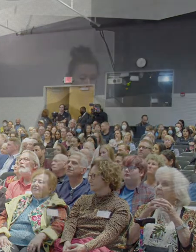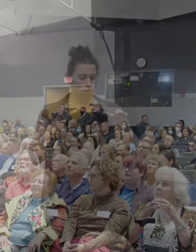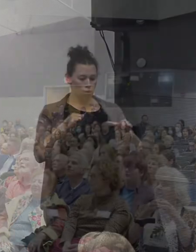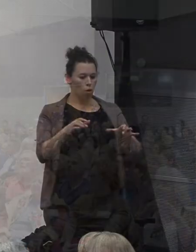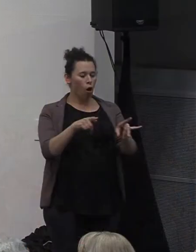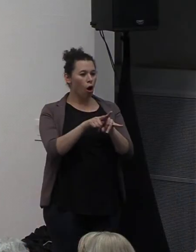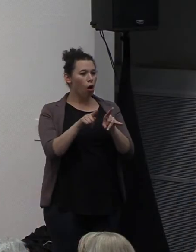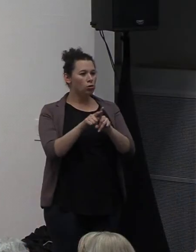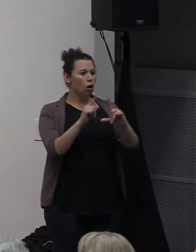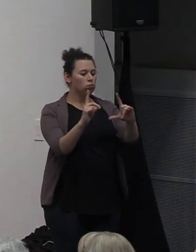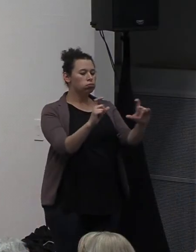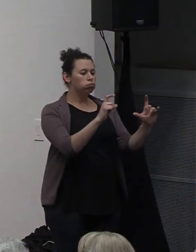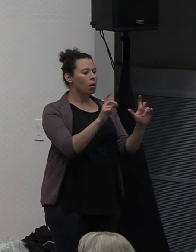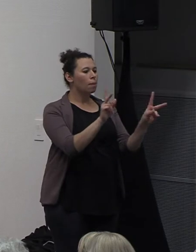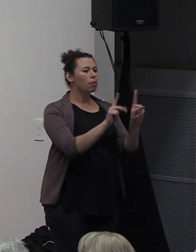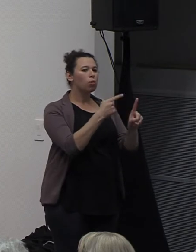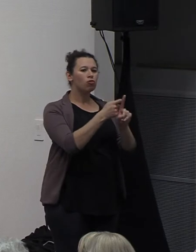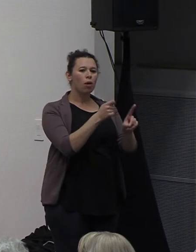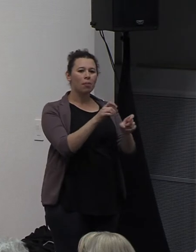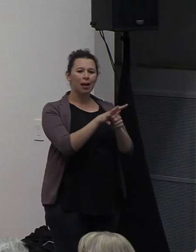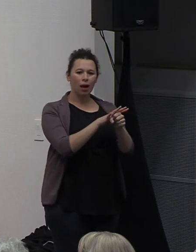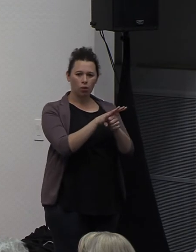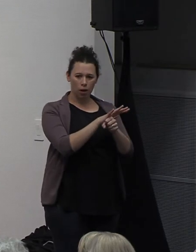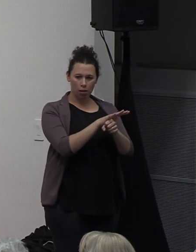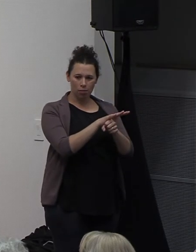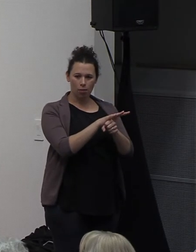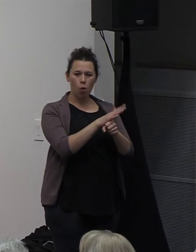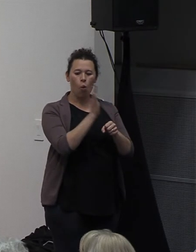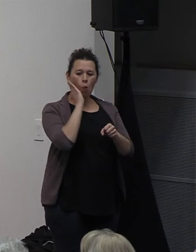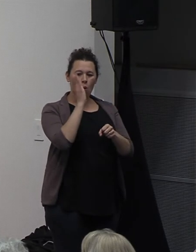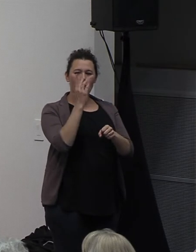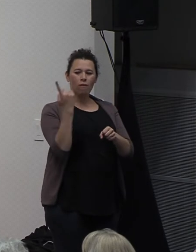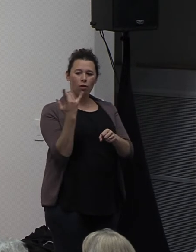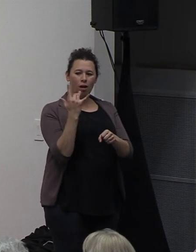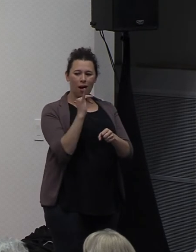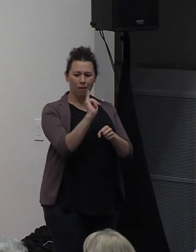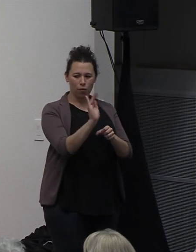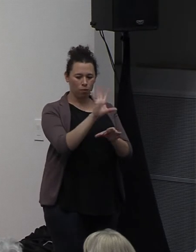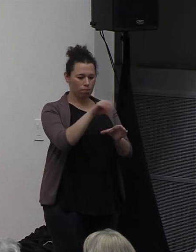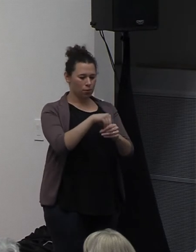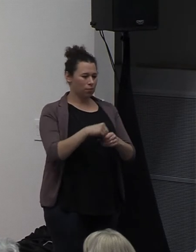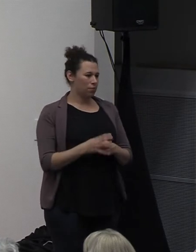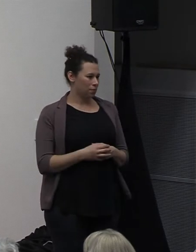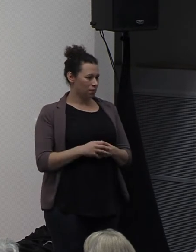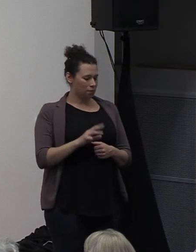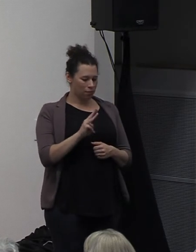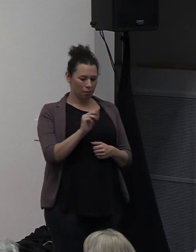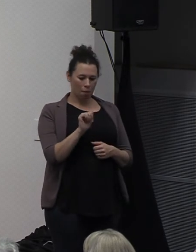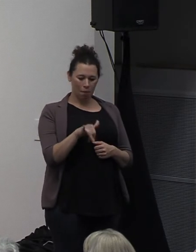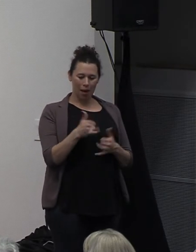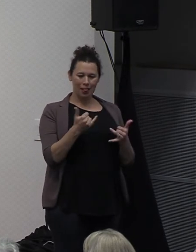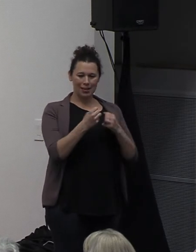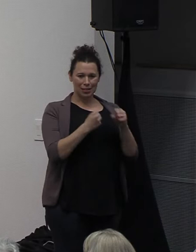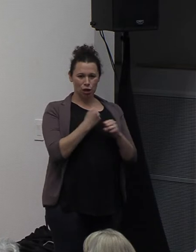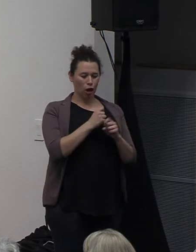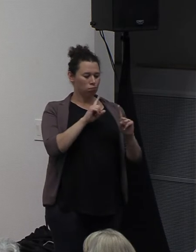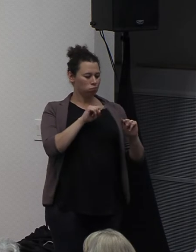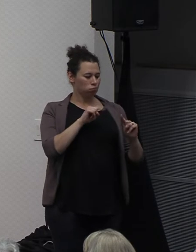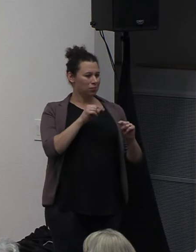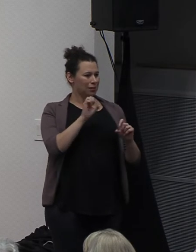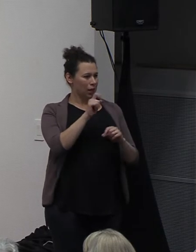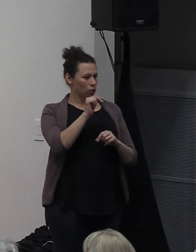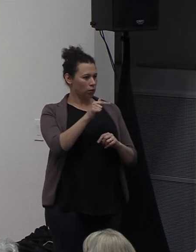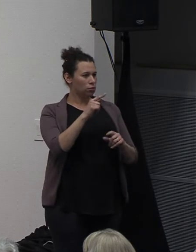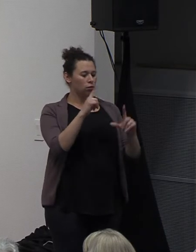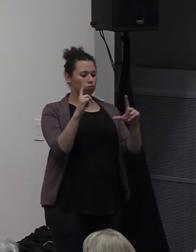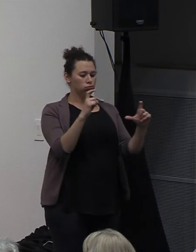area who will be forever included in Lest We Forget. In May of this year, he visited St. Louis and photographed